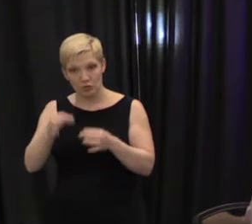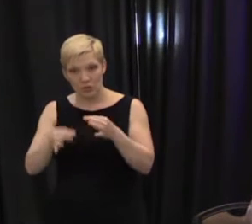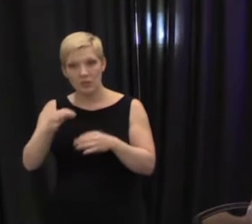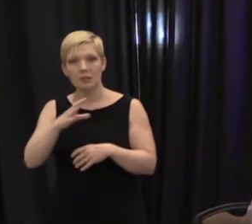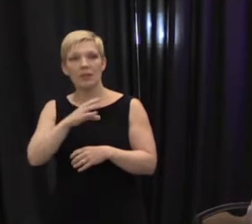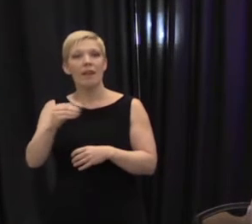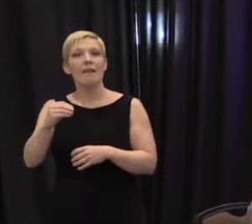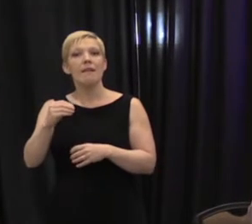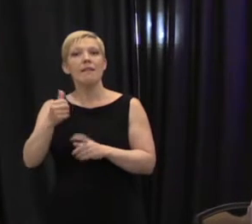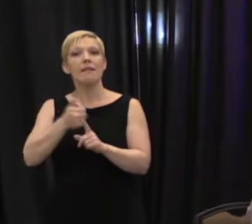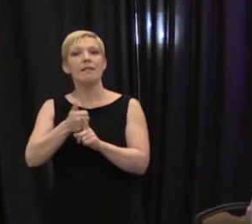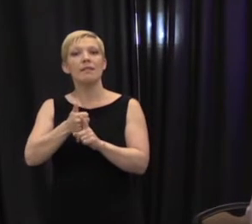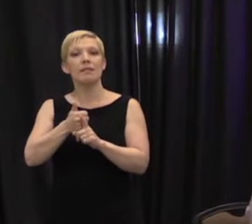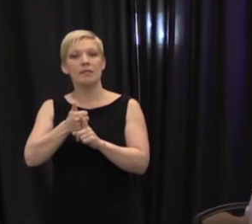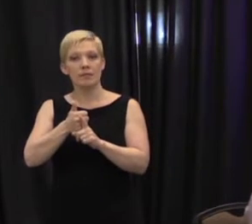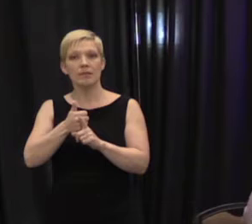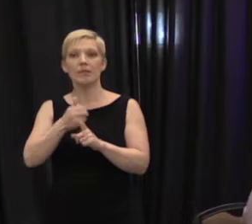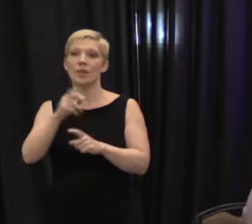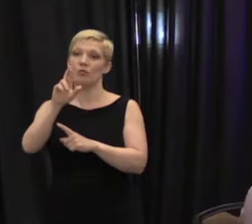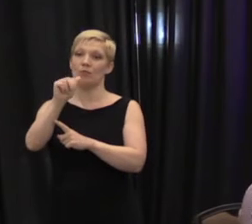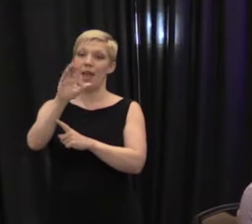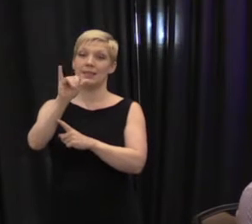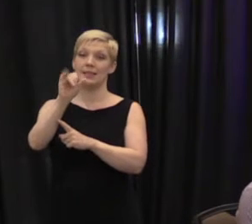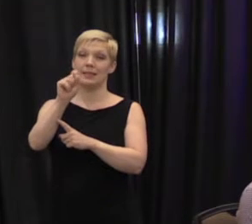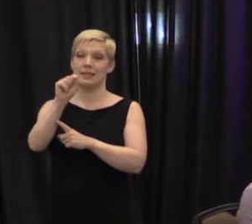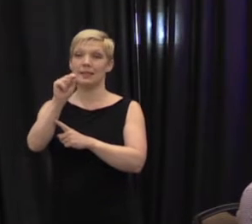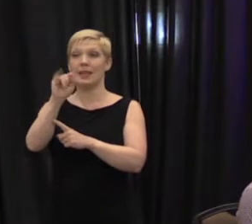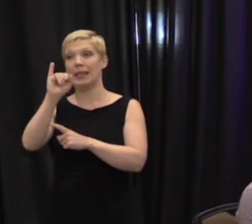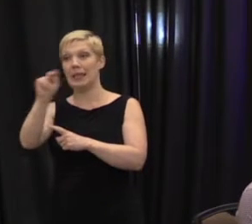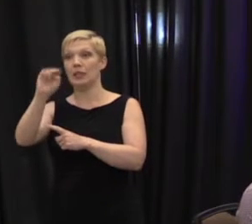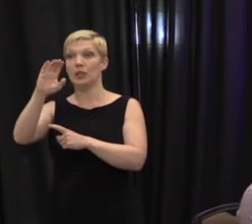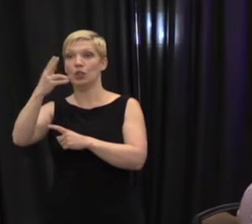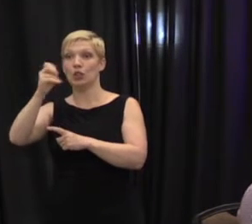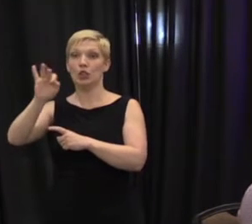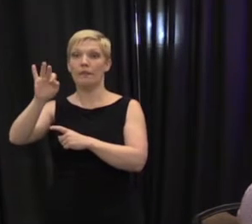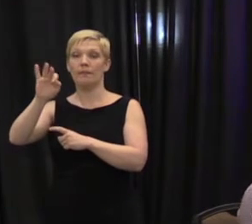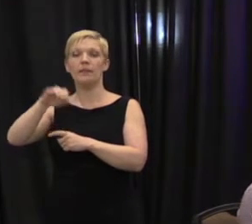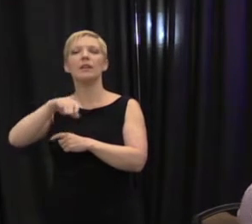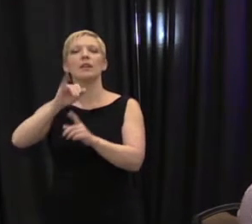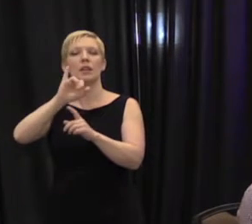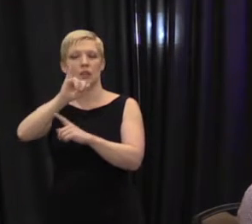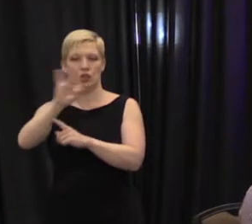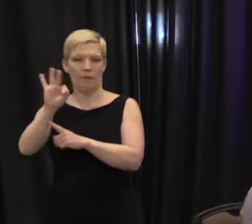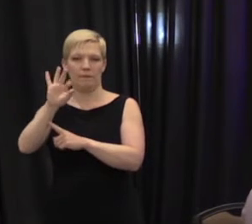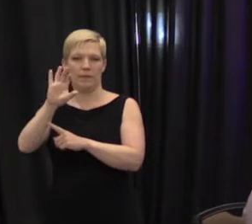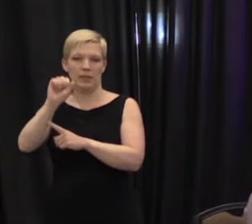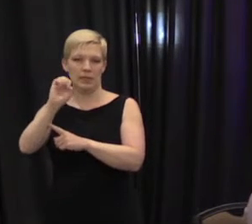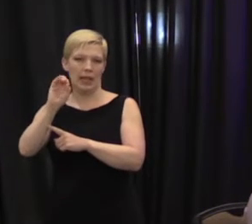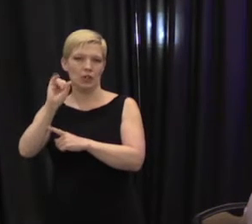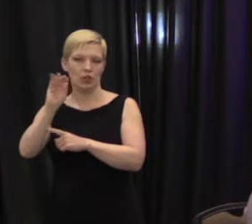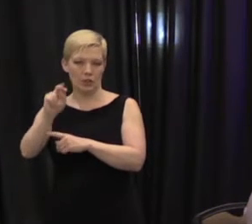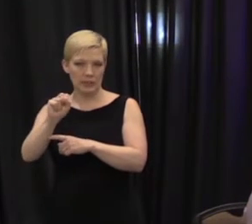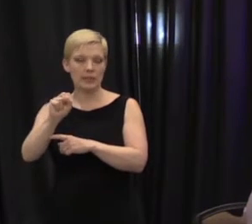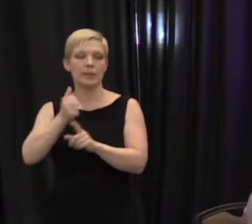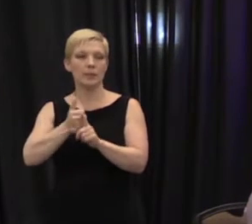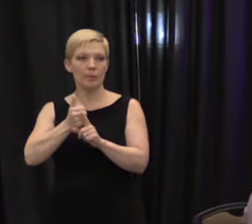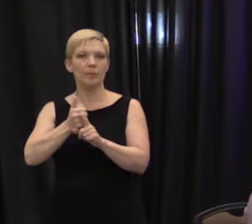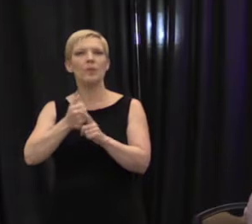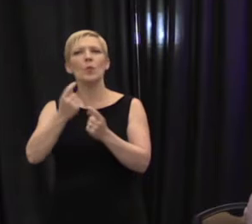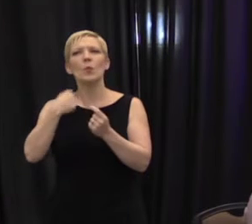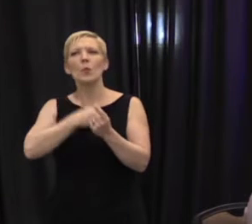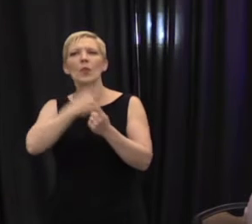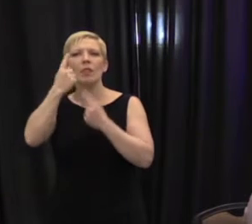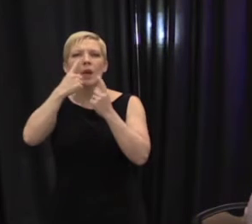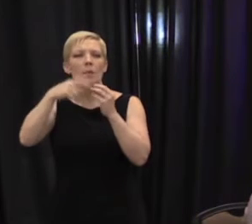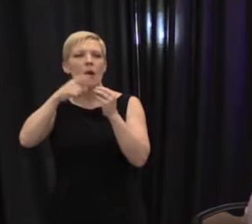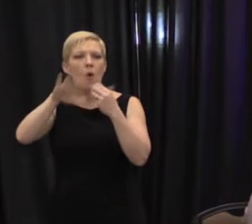good old racist in chief, Jeff Sessions. So when we really think about all of these things, what are we doing?